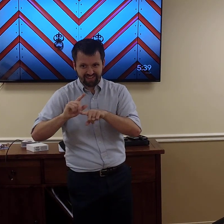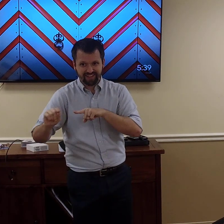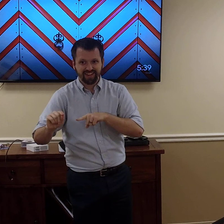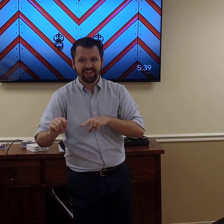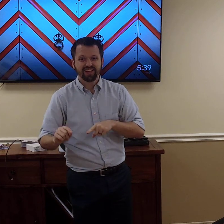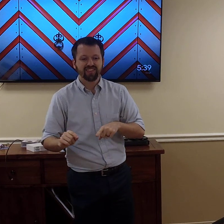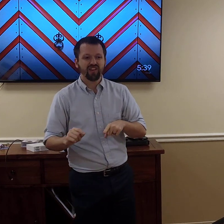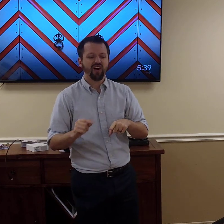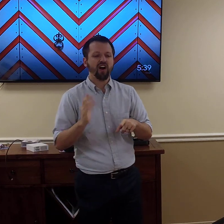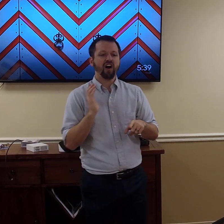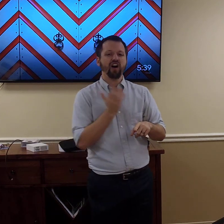So,